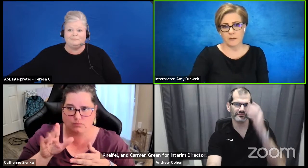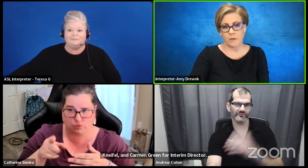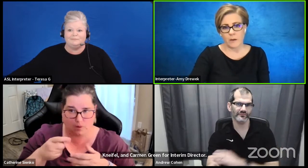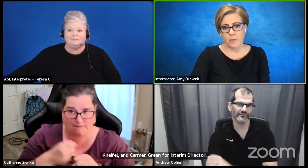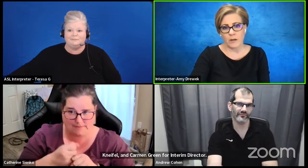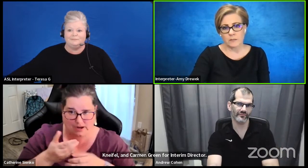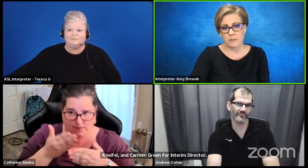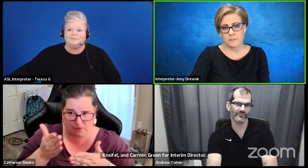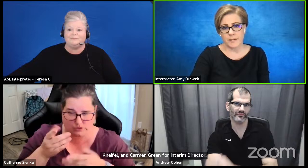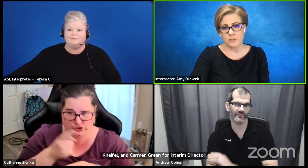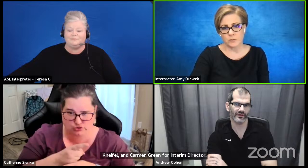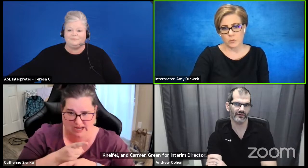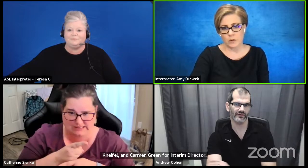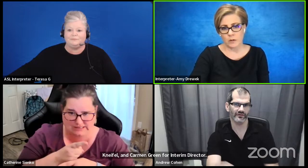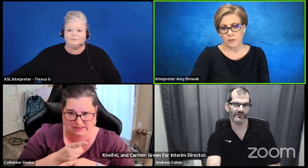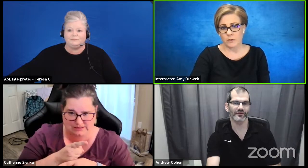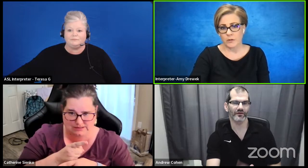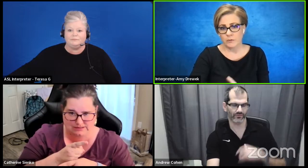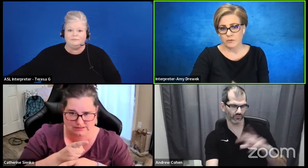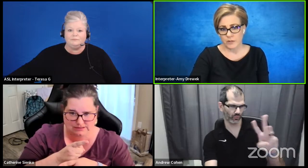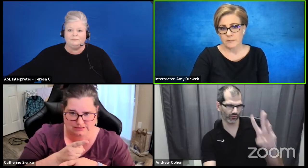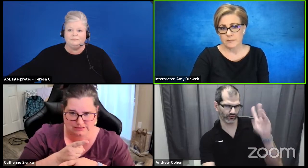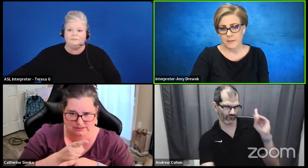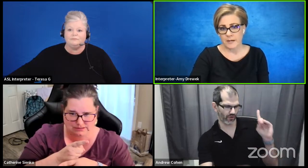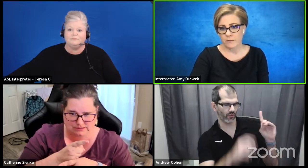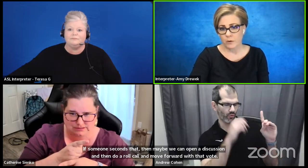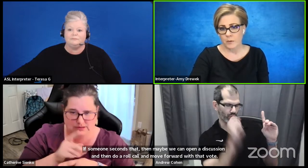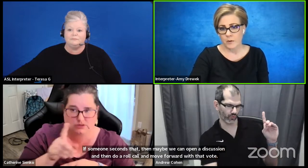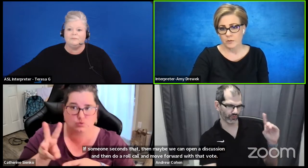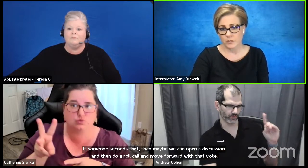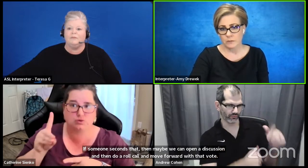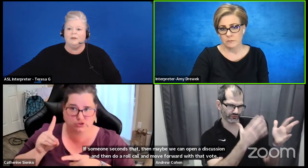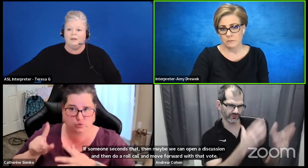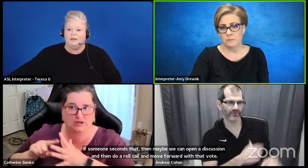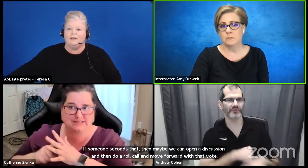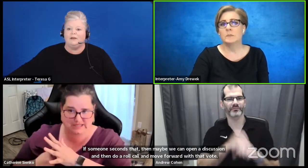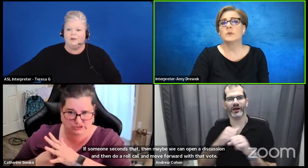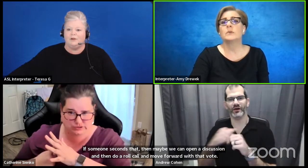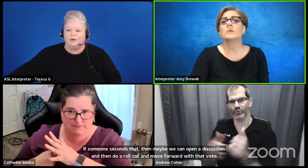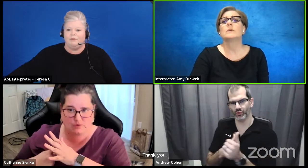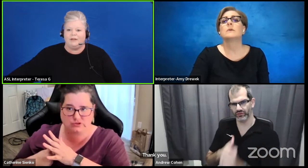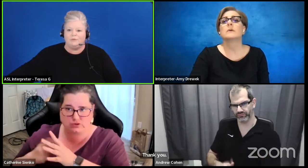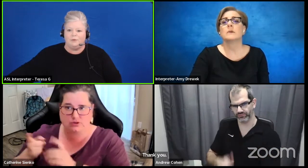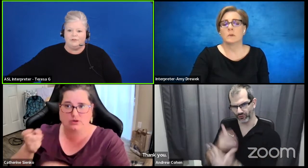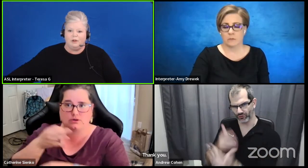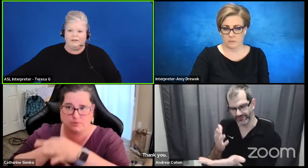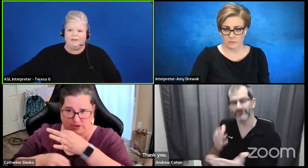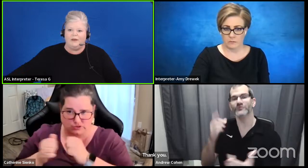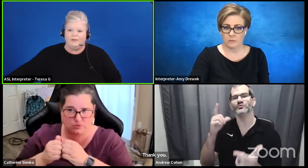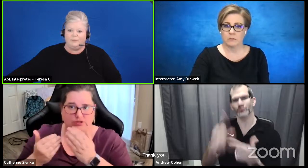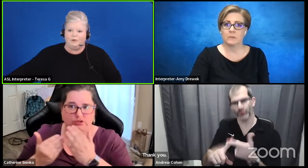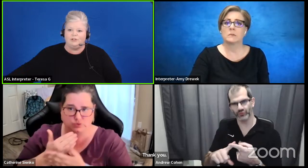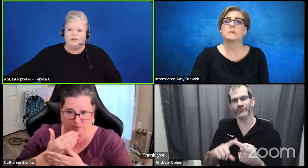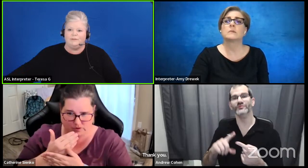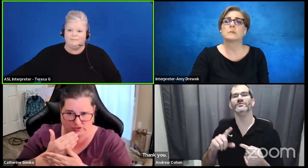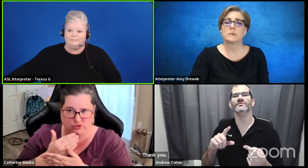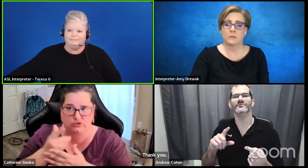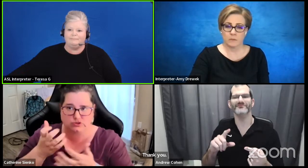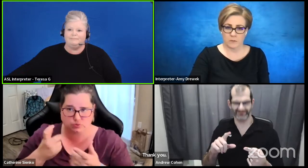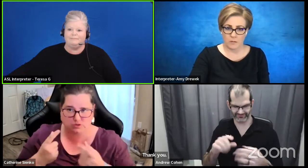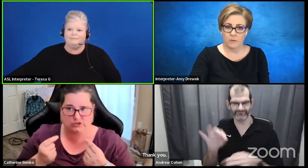This is Commissioner Stanko. I want to make sure, so you just made a formal motion? Correct, withdrawing the other